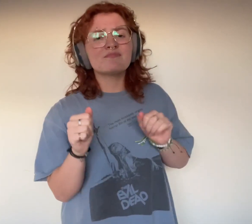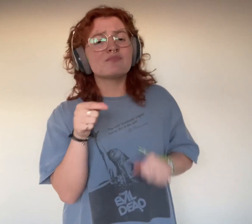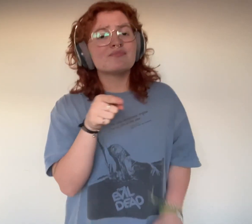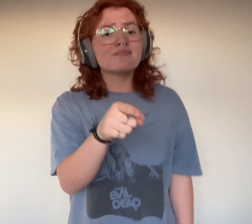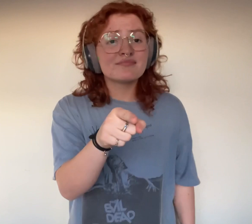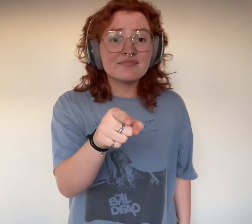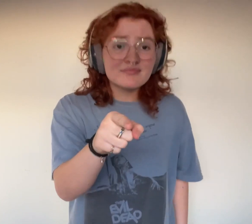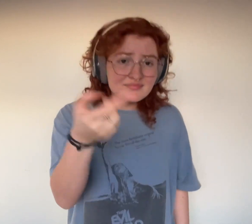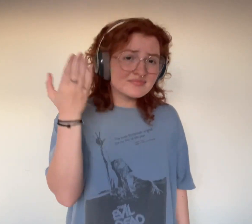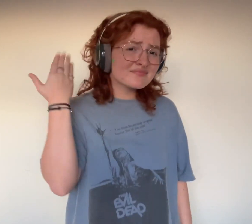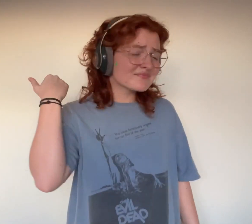I